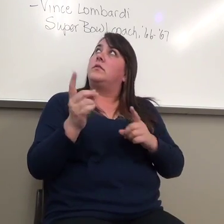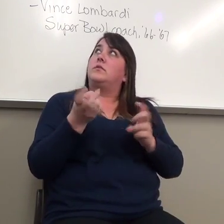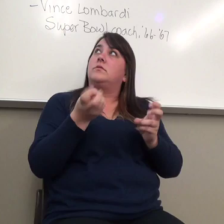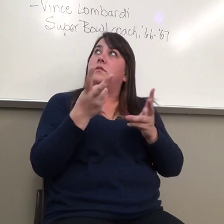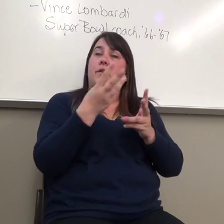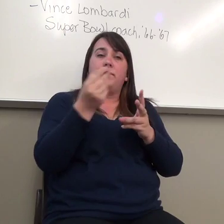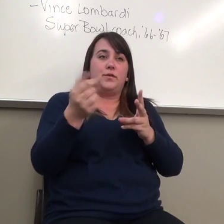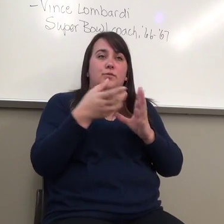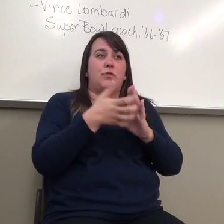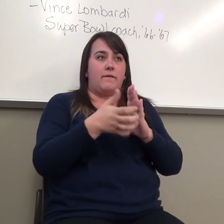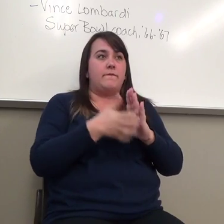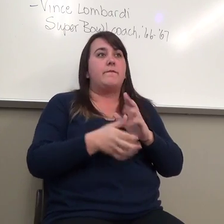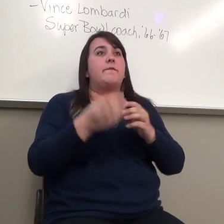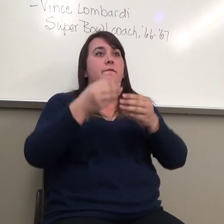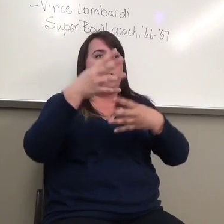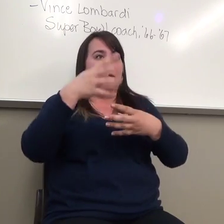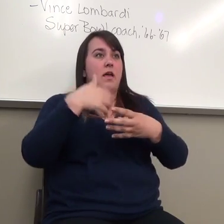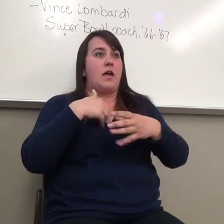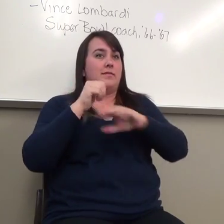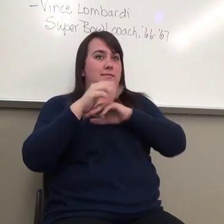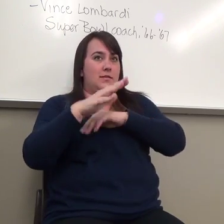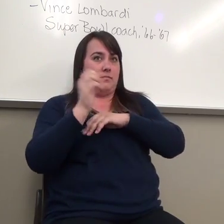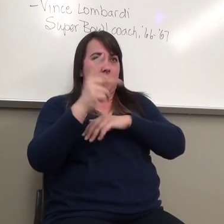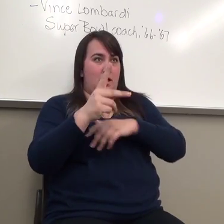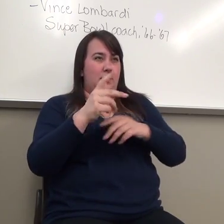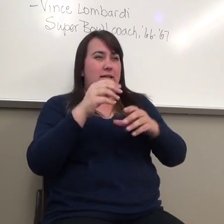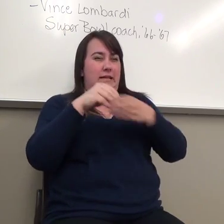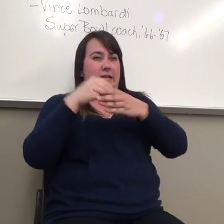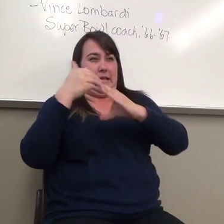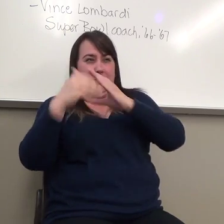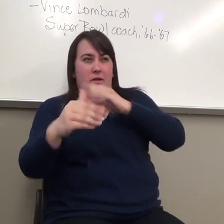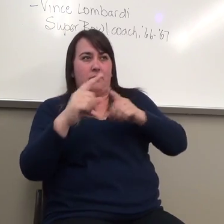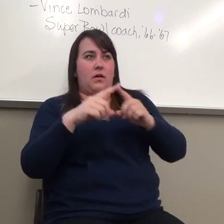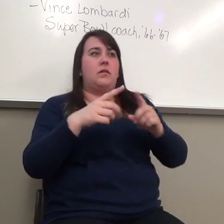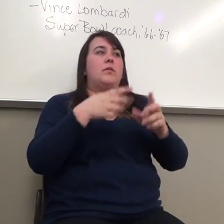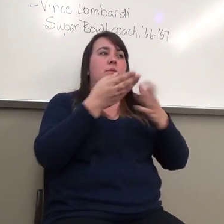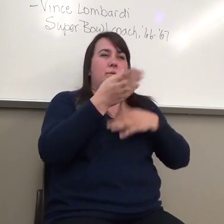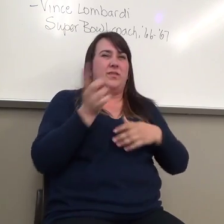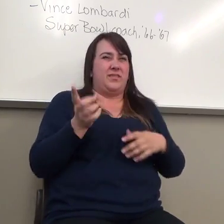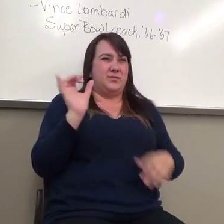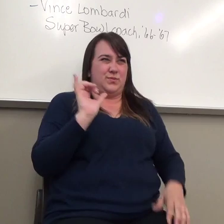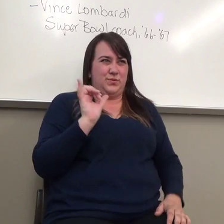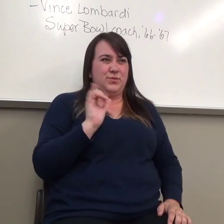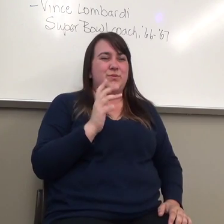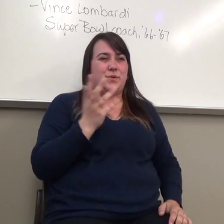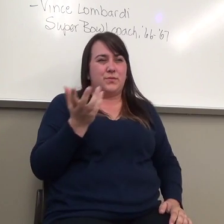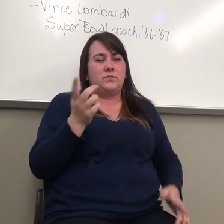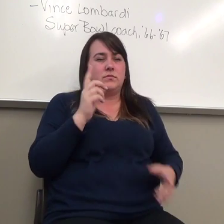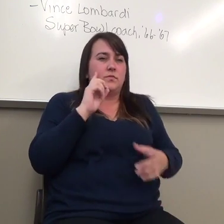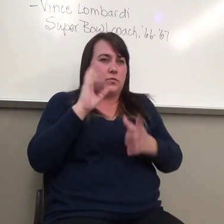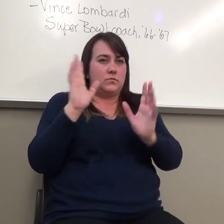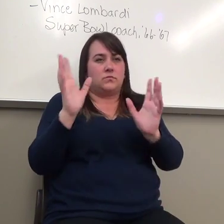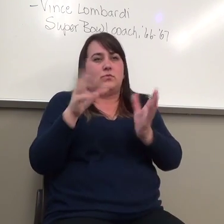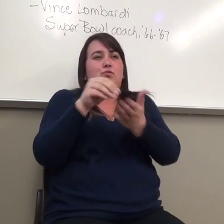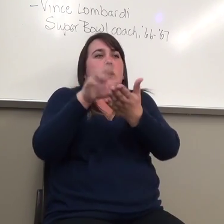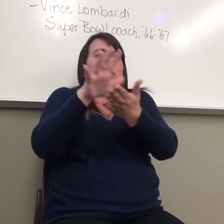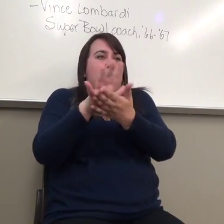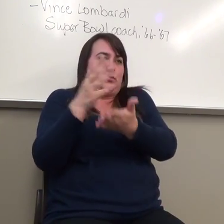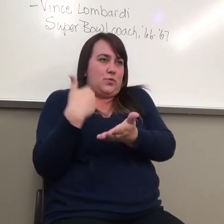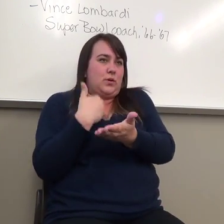of drafts. And I actually sent it back to her in email, but I also sent it back to her here just for record. So I've